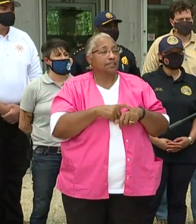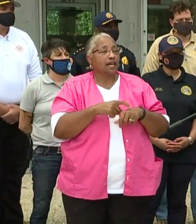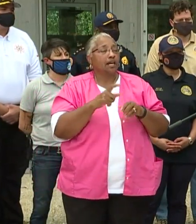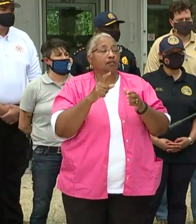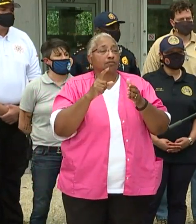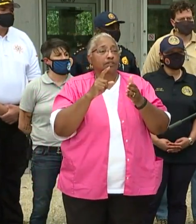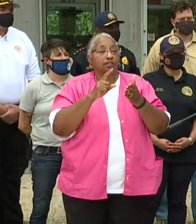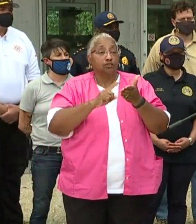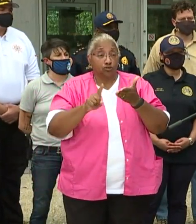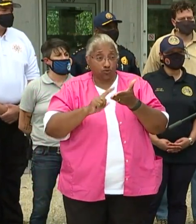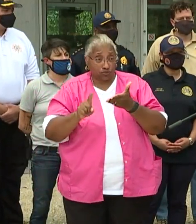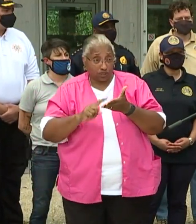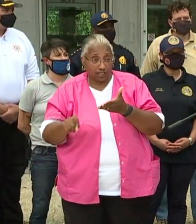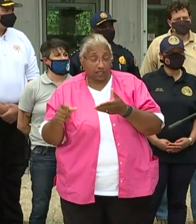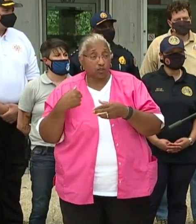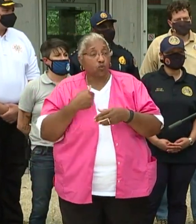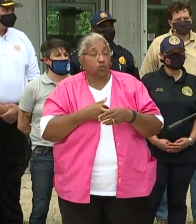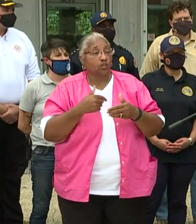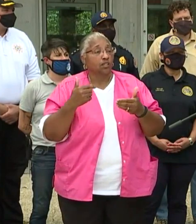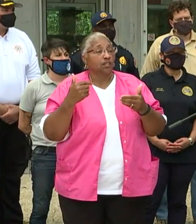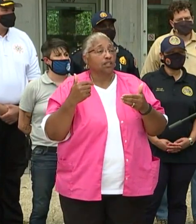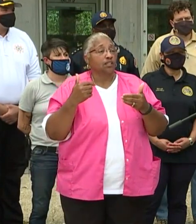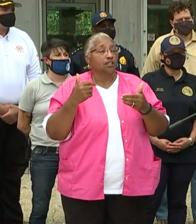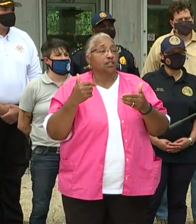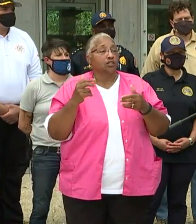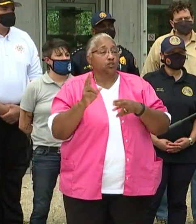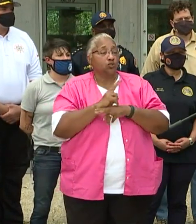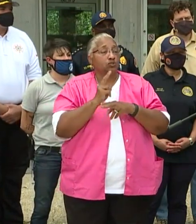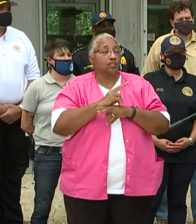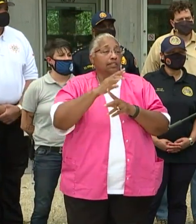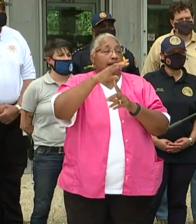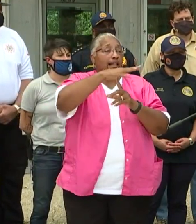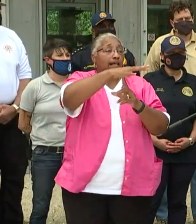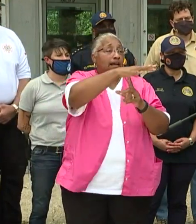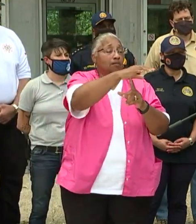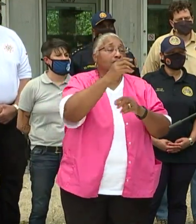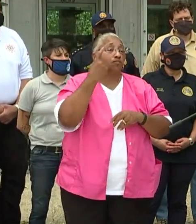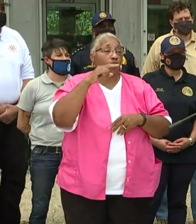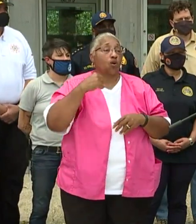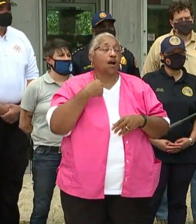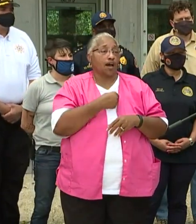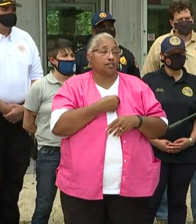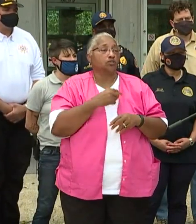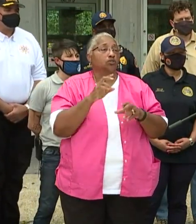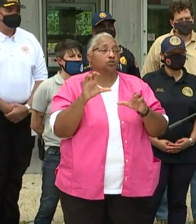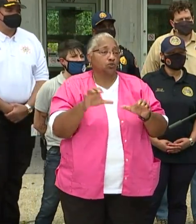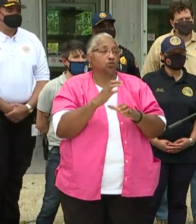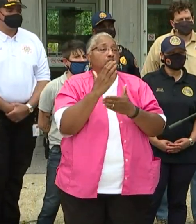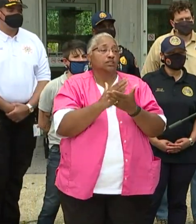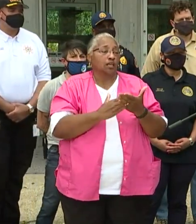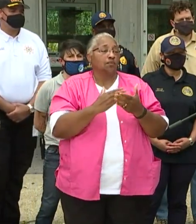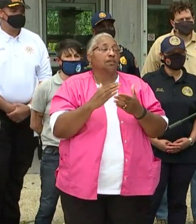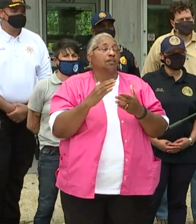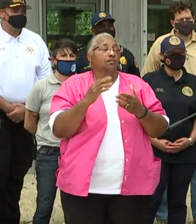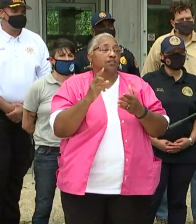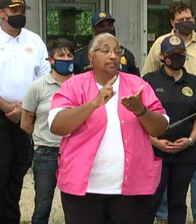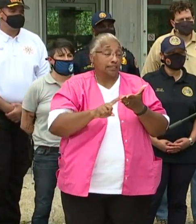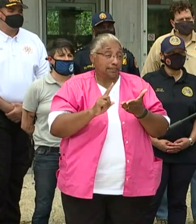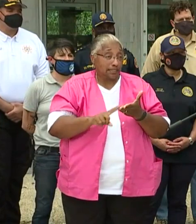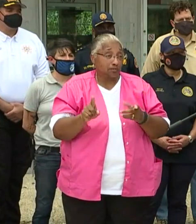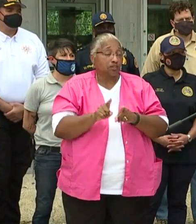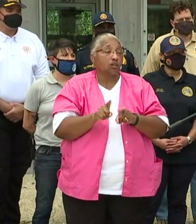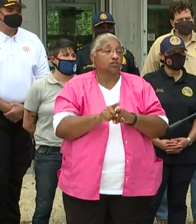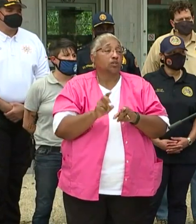there. We are moving helicopters in order to do some of the assessment. We're bringing in helicopters. We're